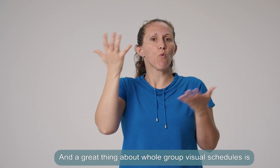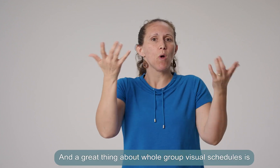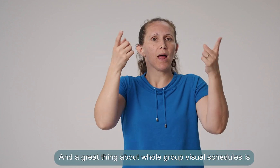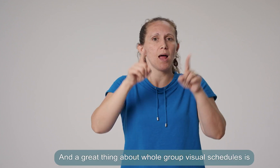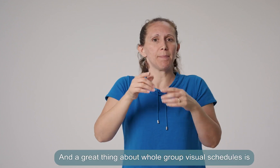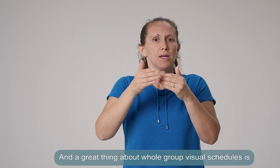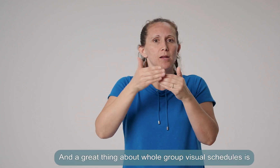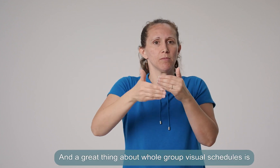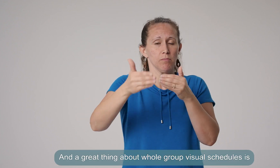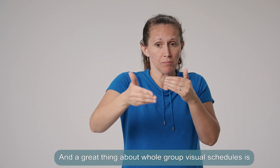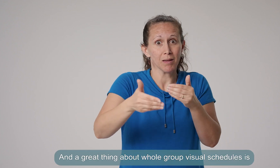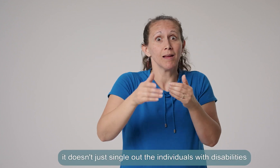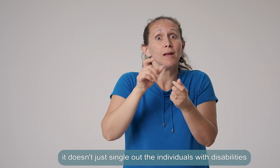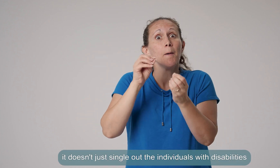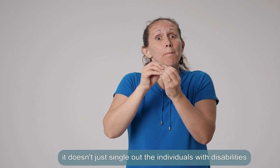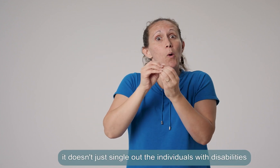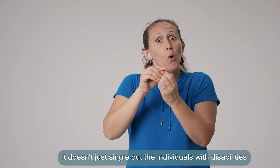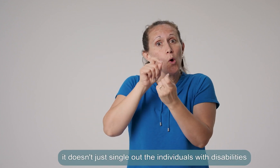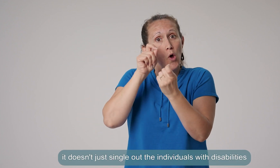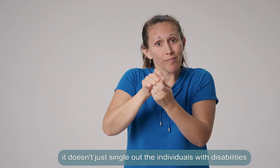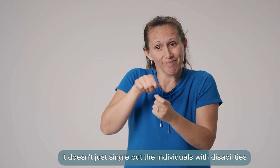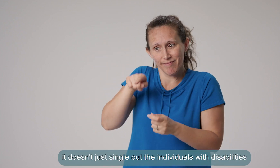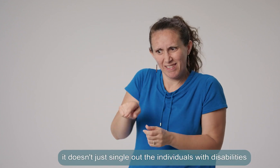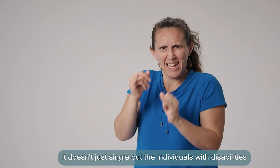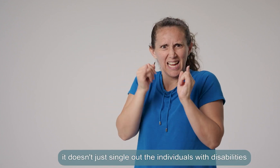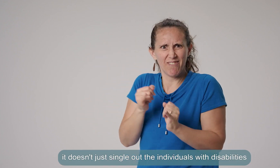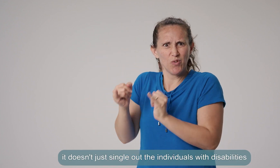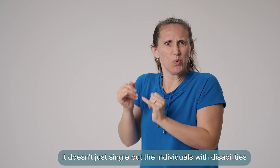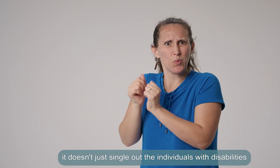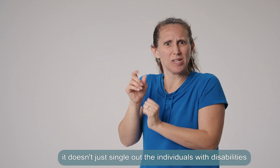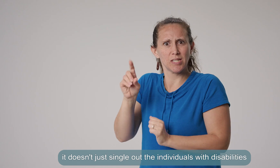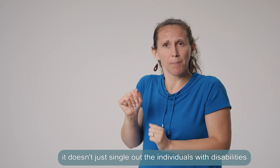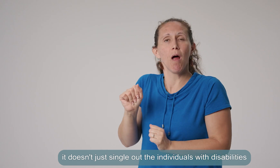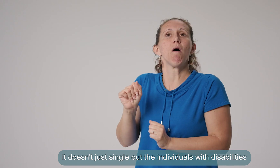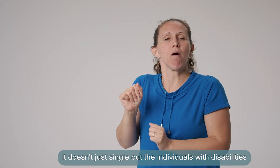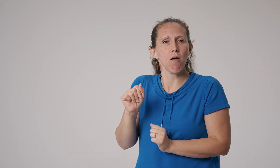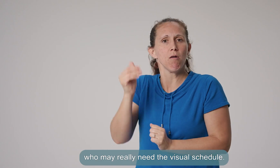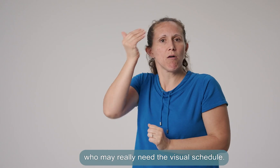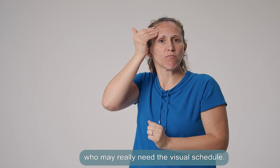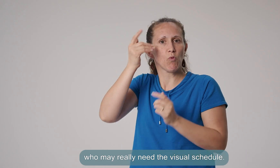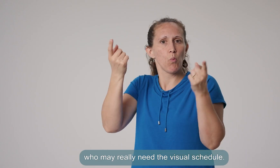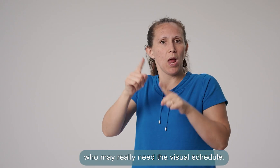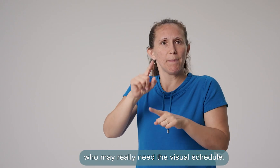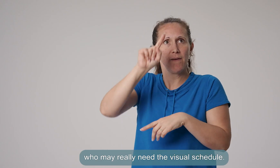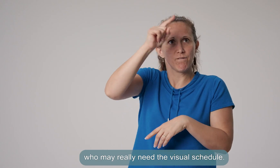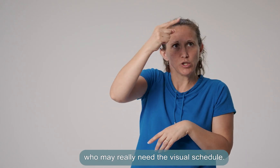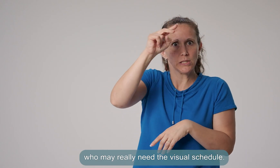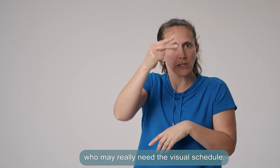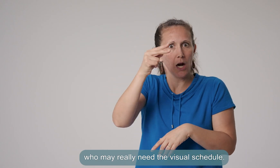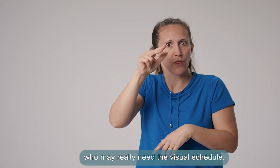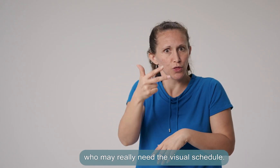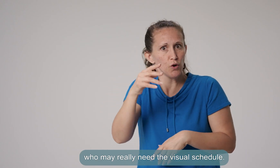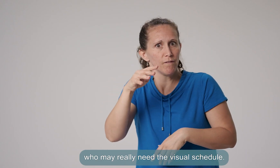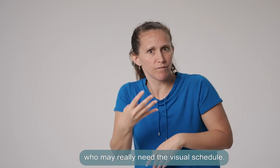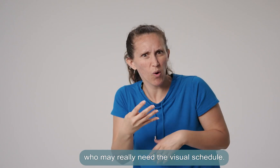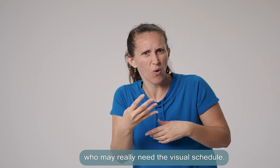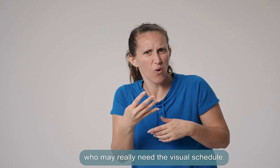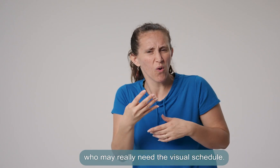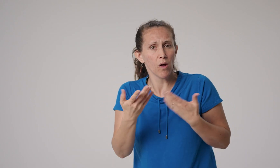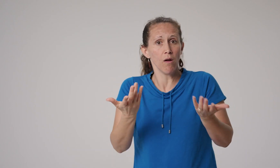visual schedules is it doesn't just single out the individuals with disabilities who may really need the visual schedule.